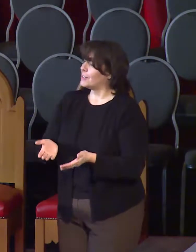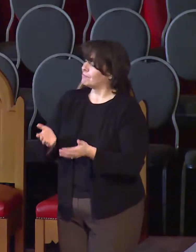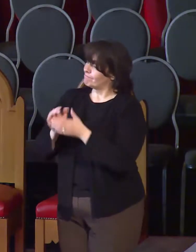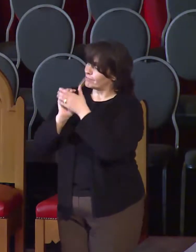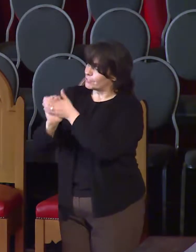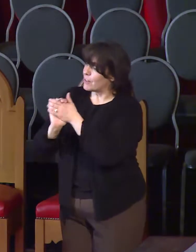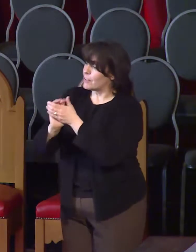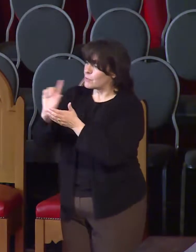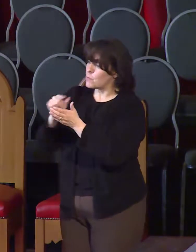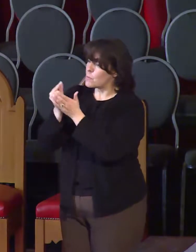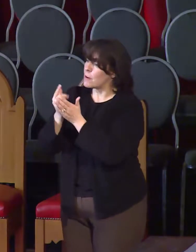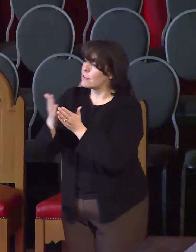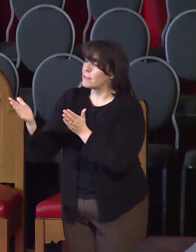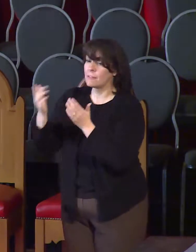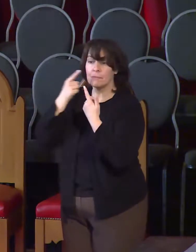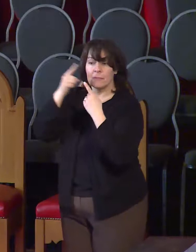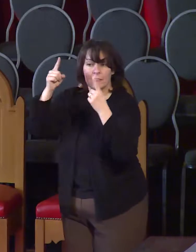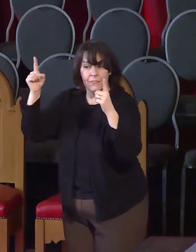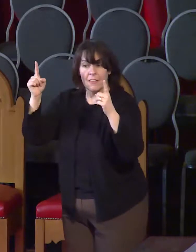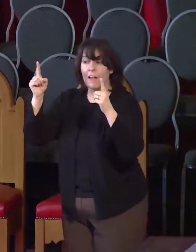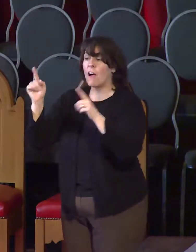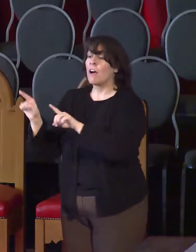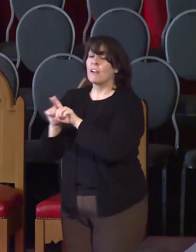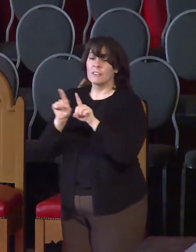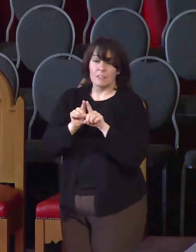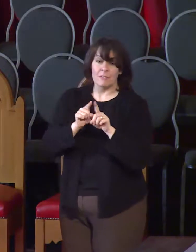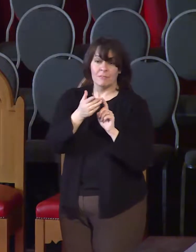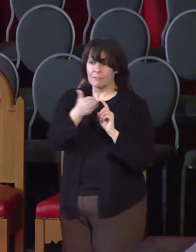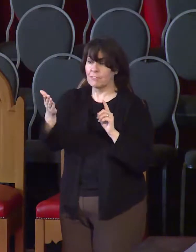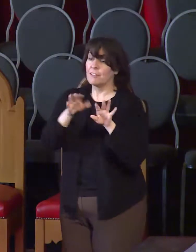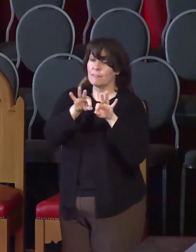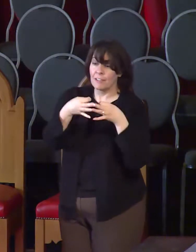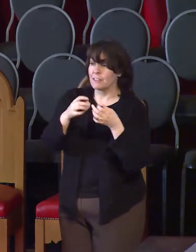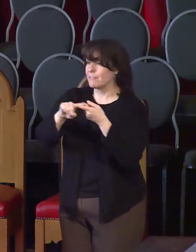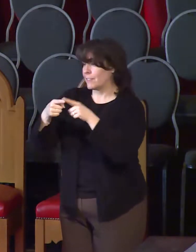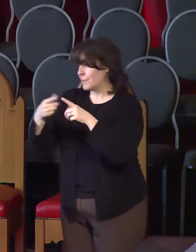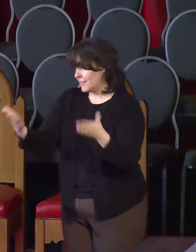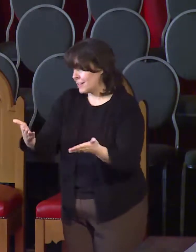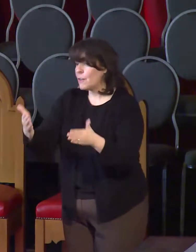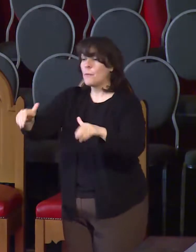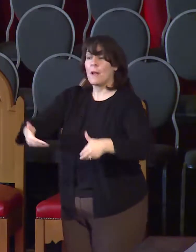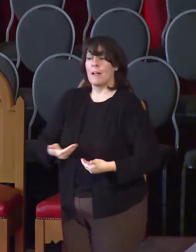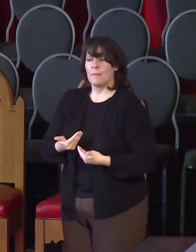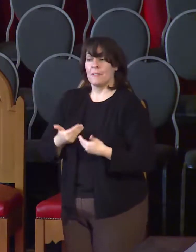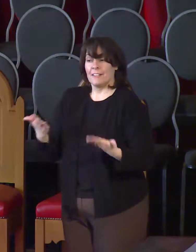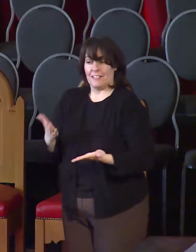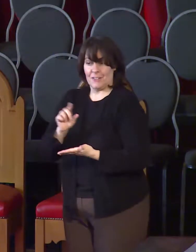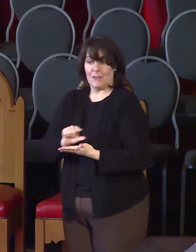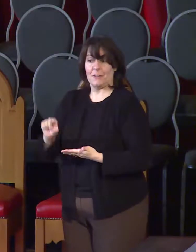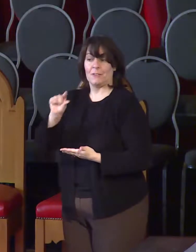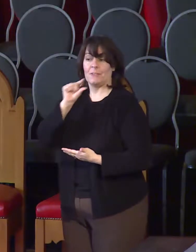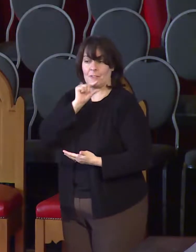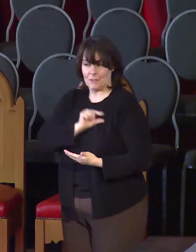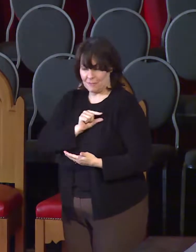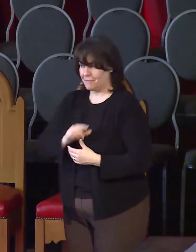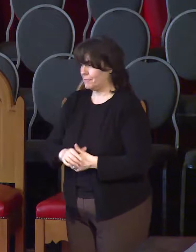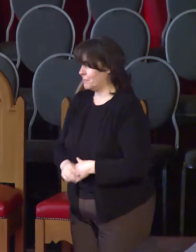their various successes and offer my congratulations to the family and friends who are here to support them. Welcome to Convocation at the University of Guelph.